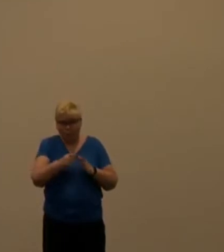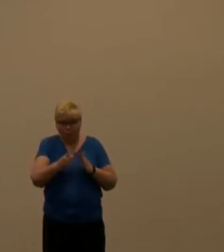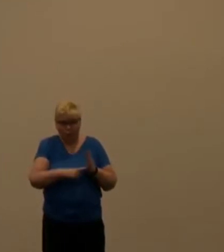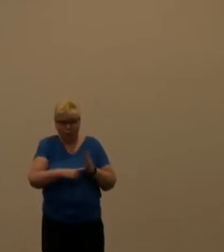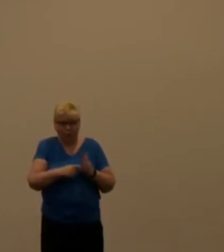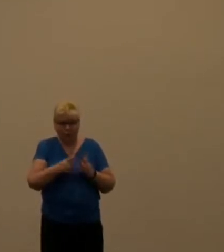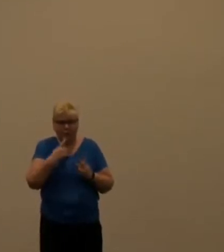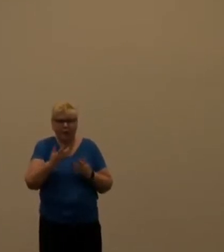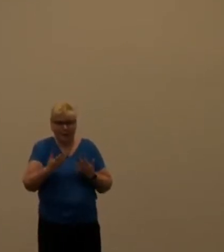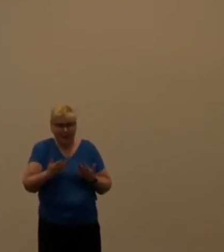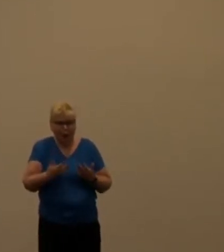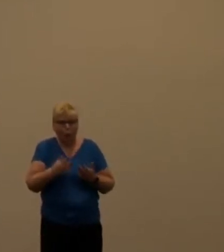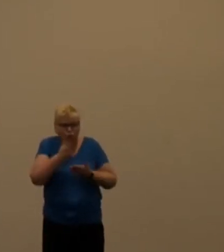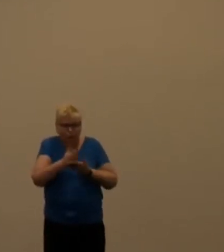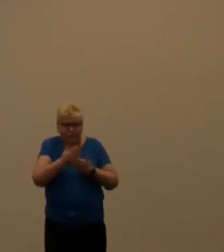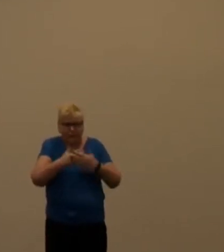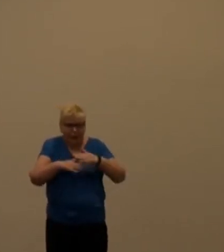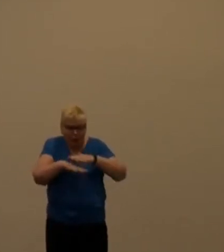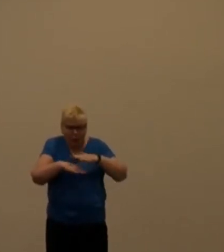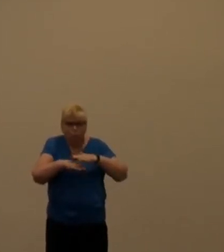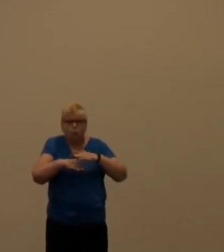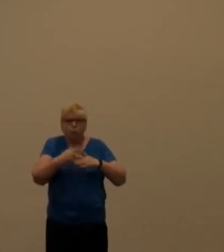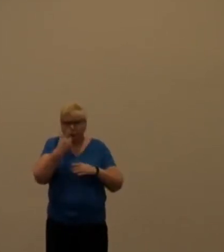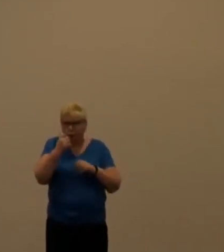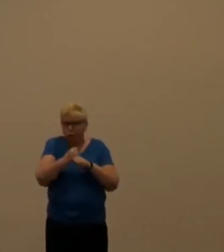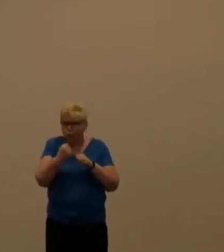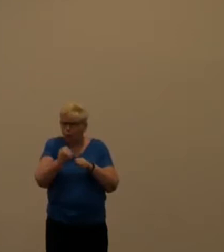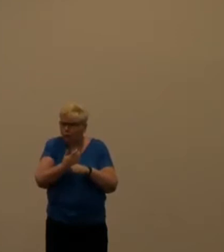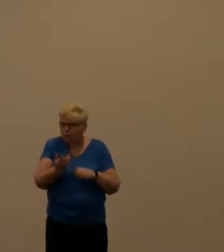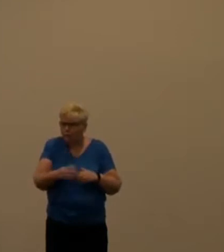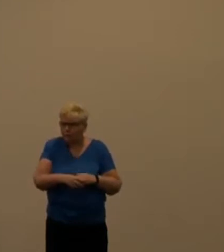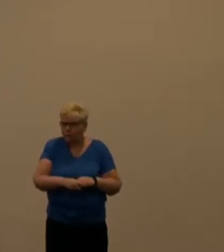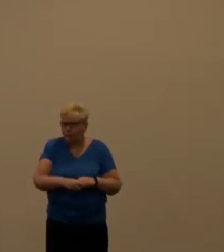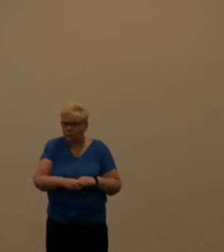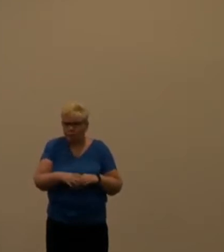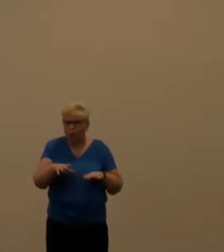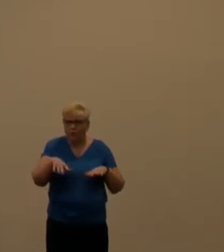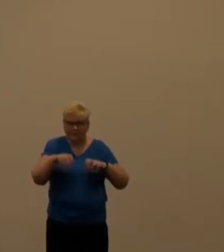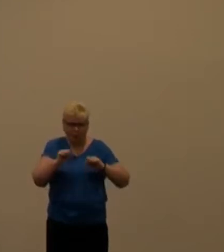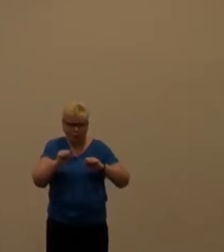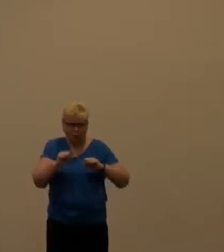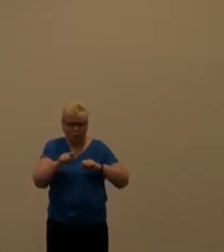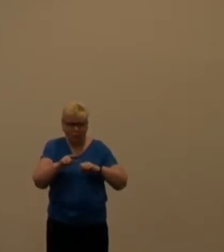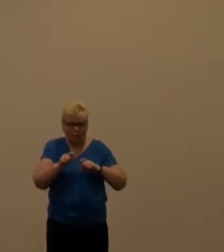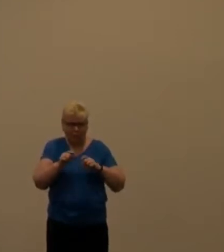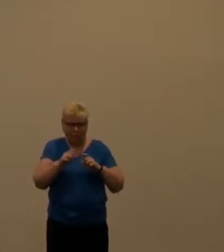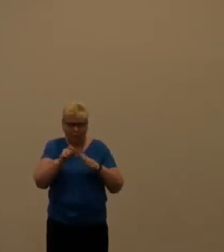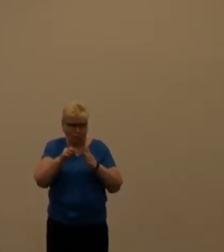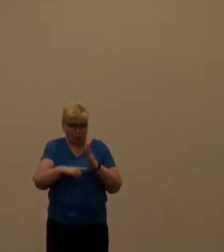okay, now we're trusting cloud, you can go, you can do that. So they started off the Dynamics CRM